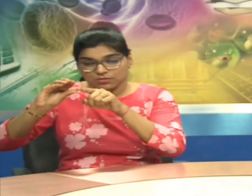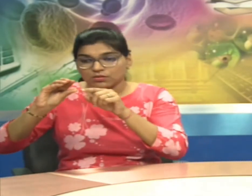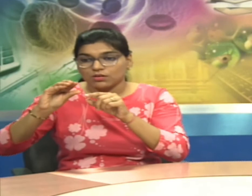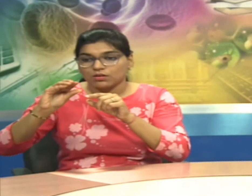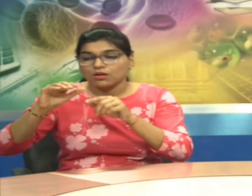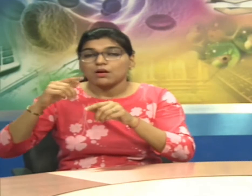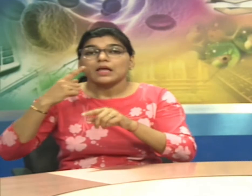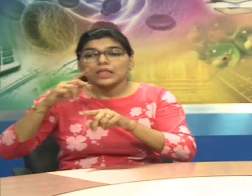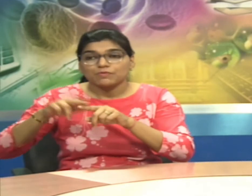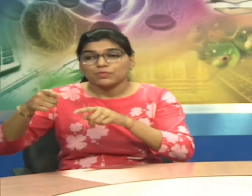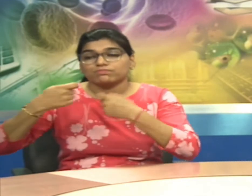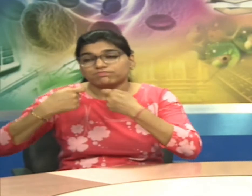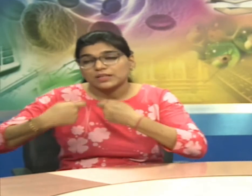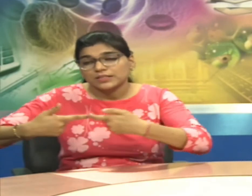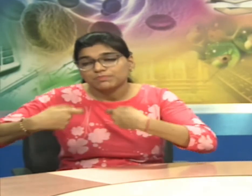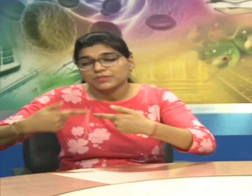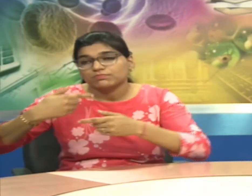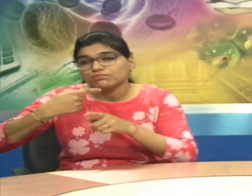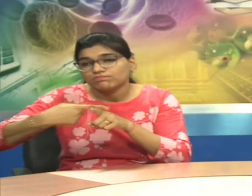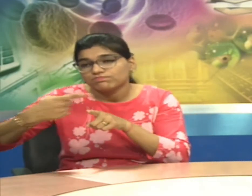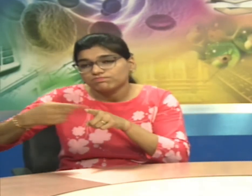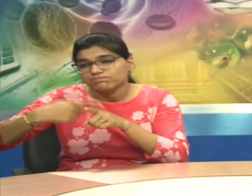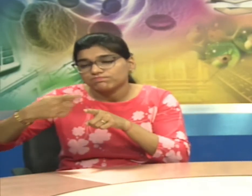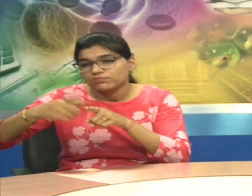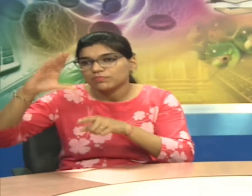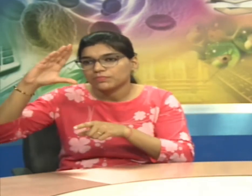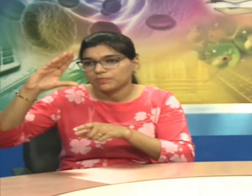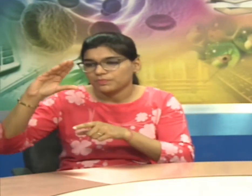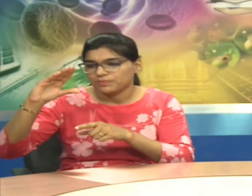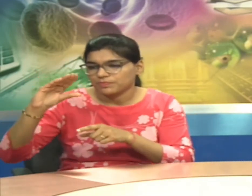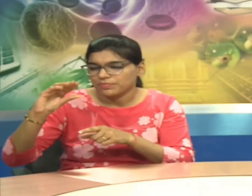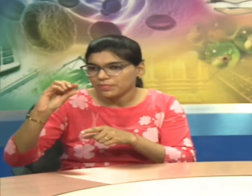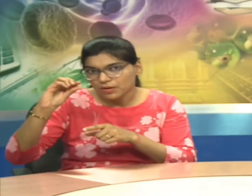who want more amount as they have kept in bank.